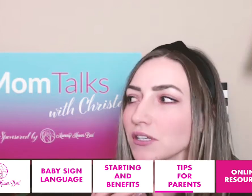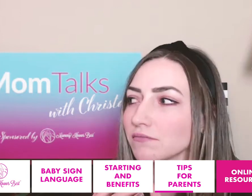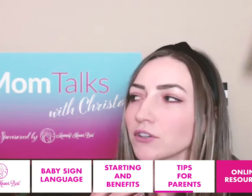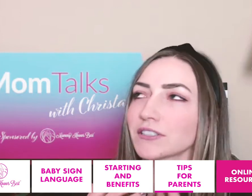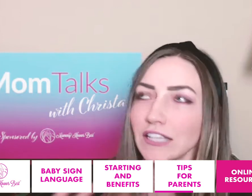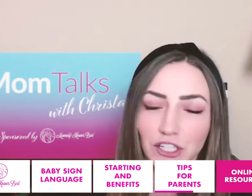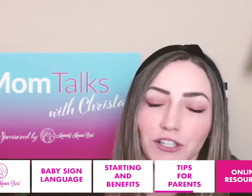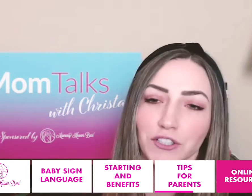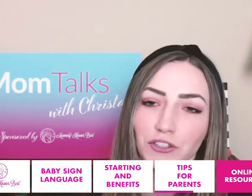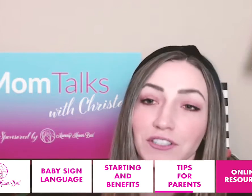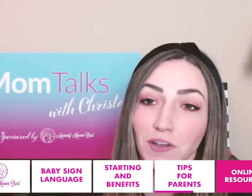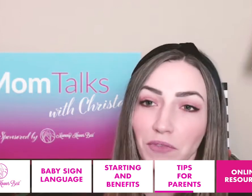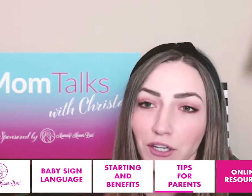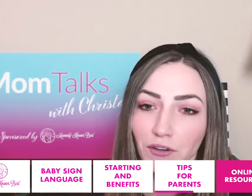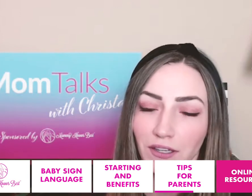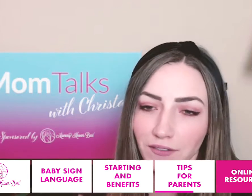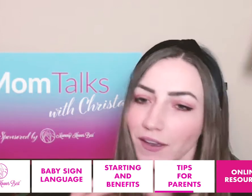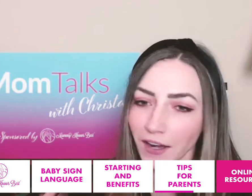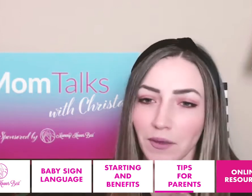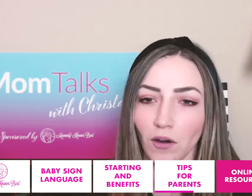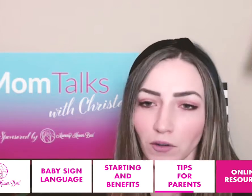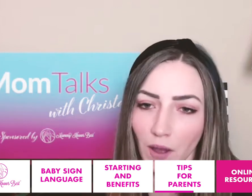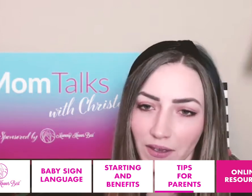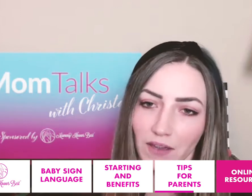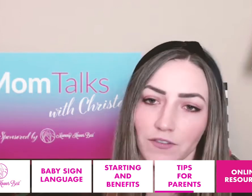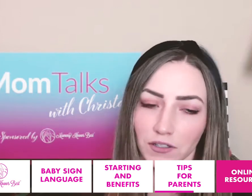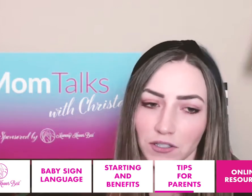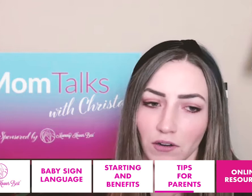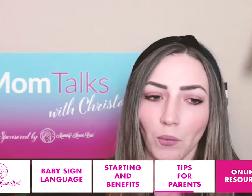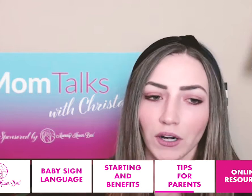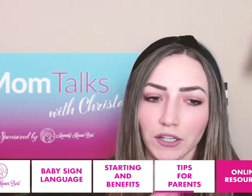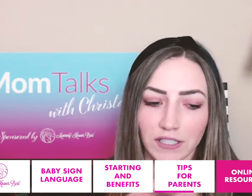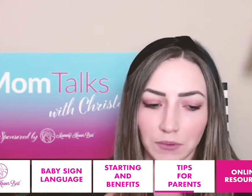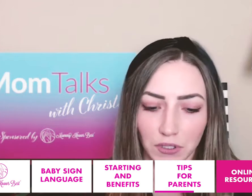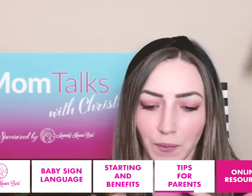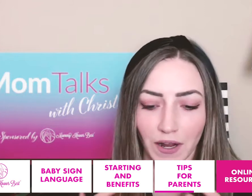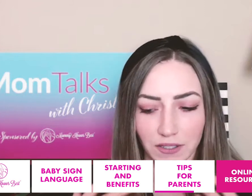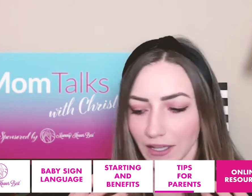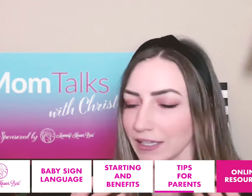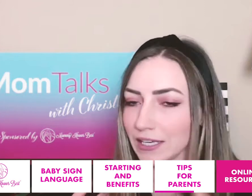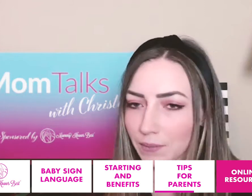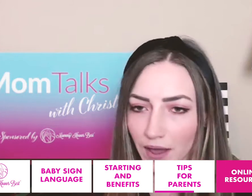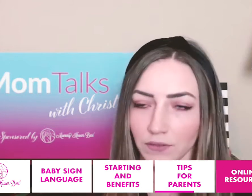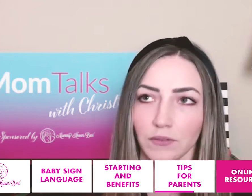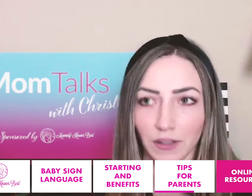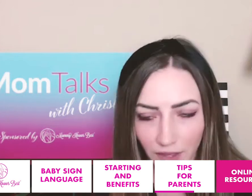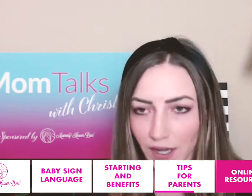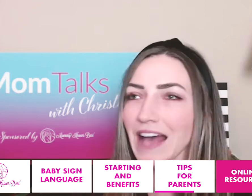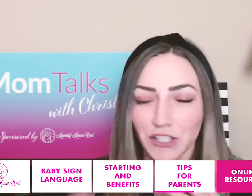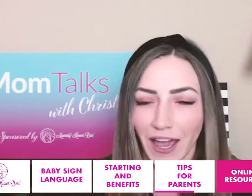for teaching your children something new can kind of be overwhelming at first. So what are your tips just for parents to keep on with it as they're kind of